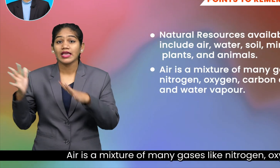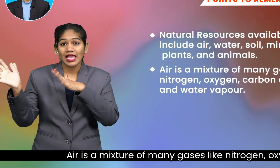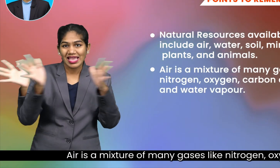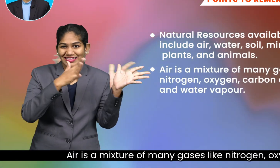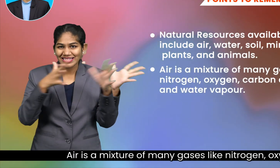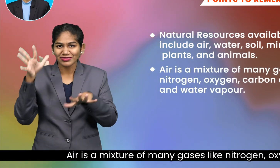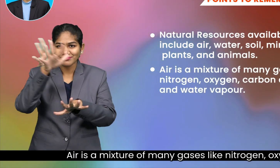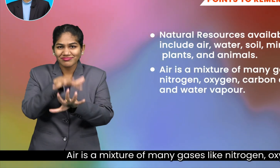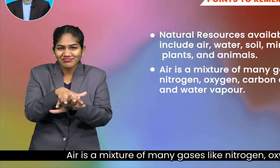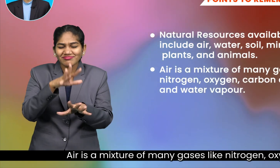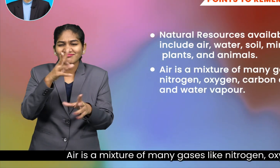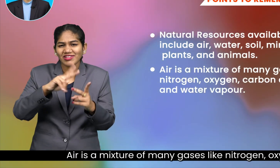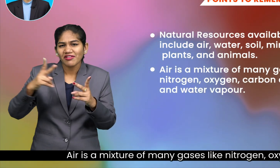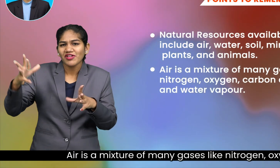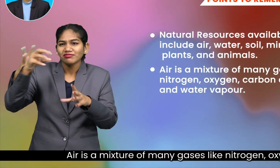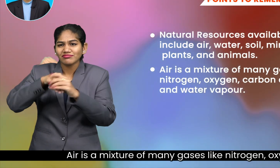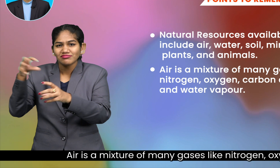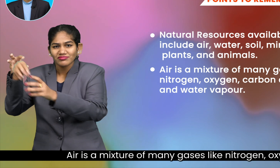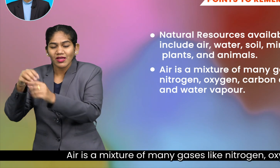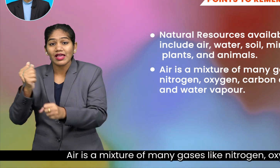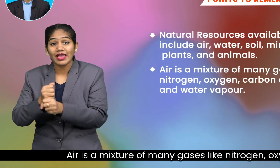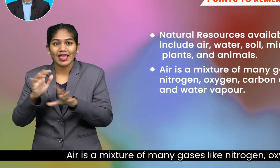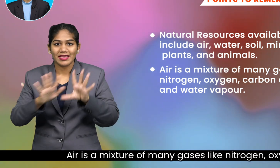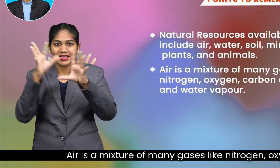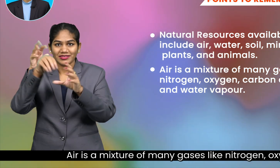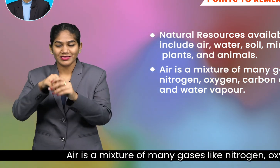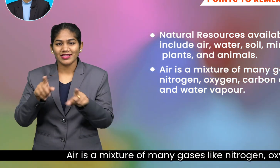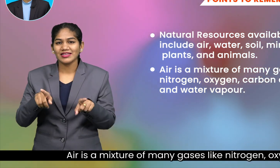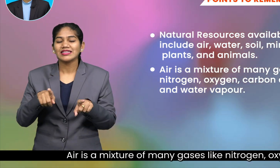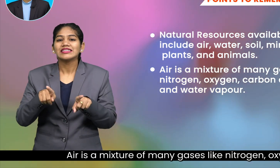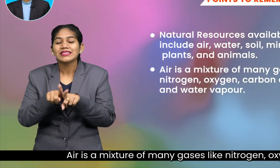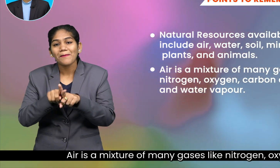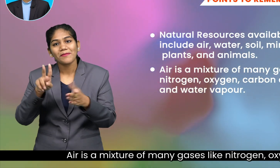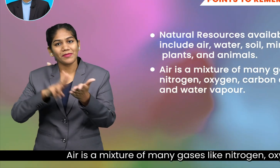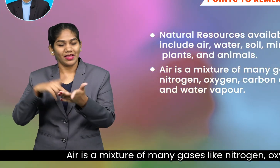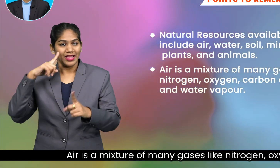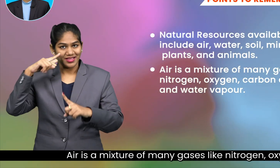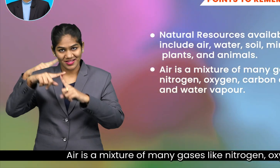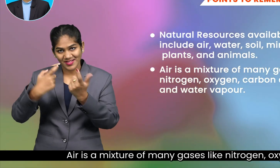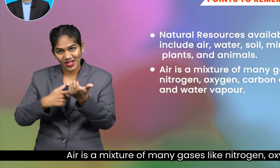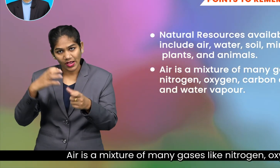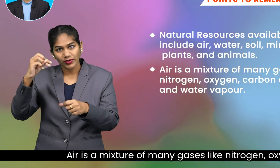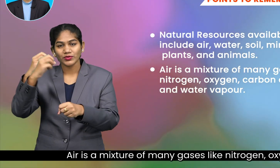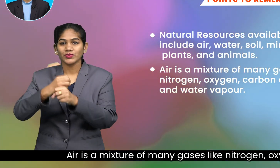Air is a mixture of many gases like nitrogen,